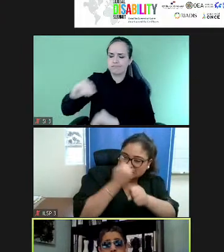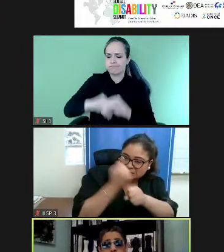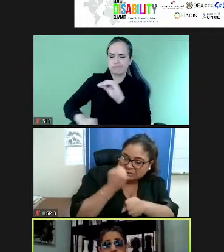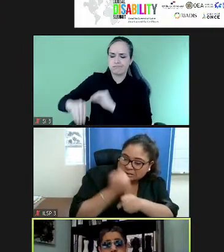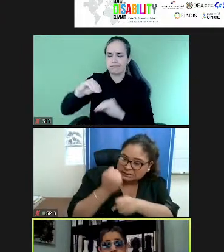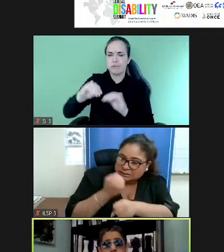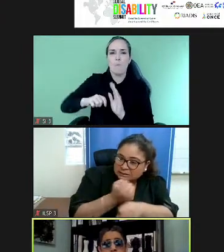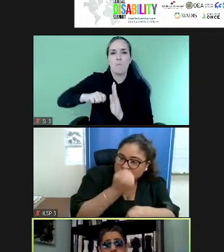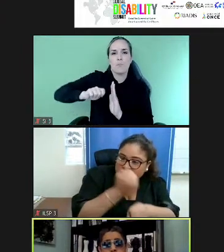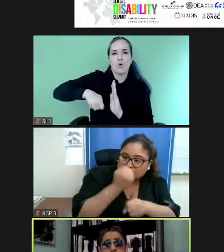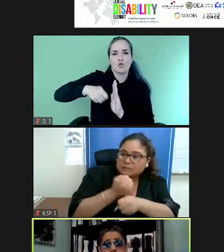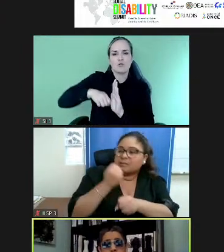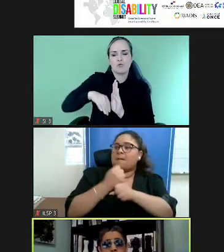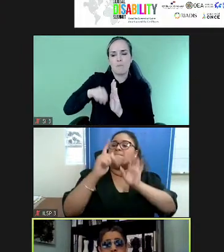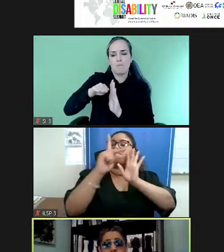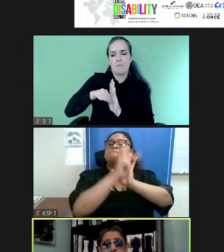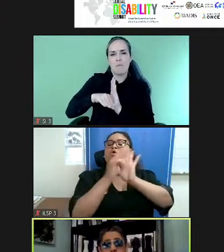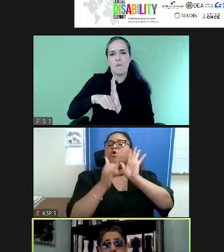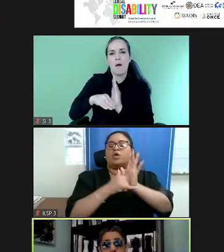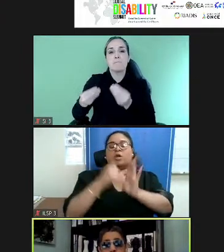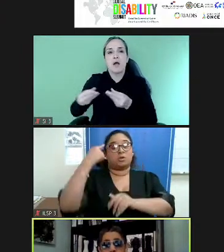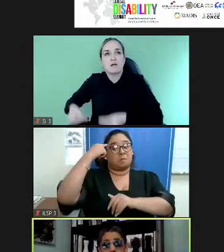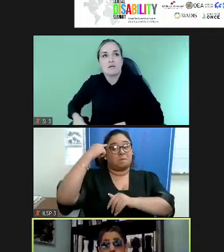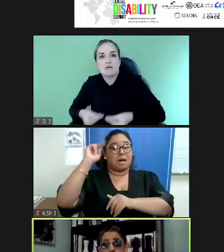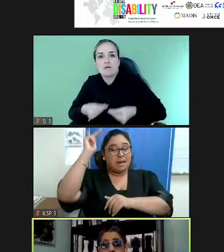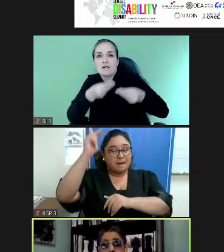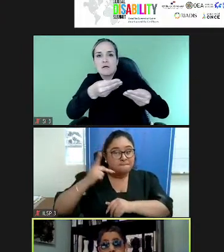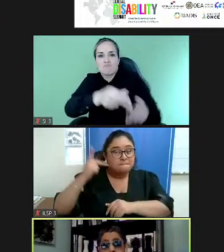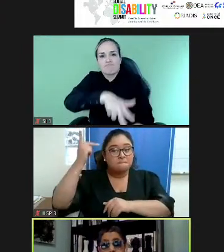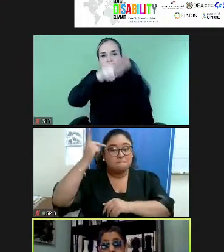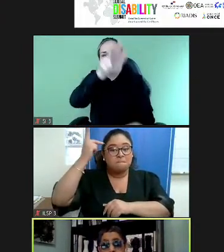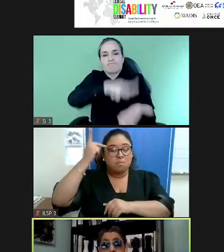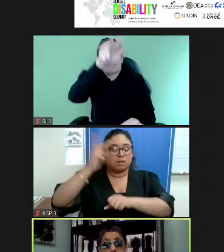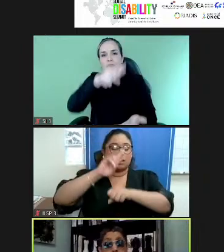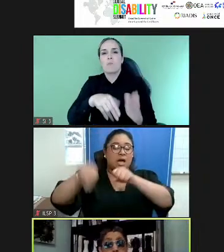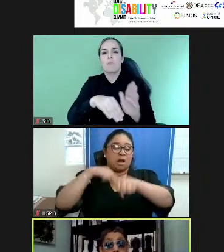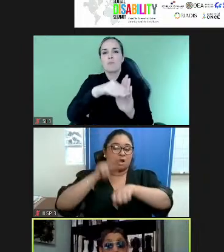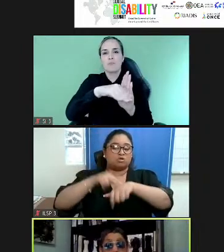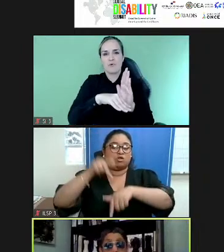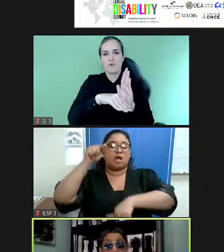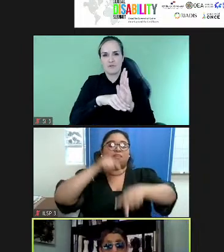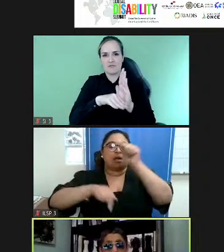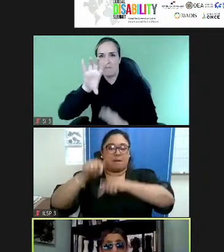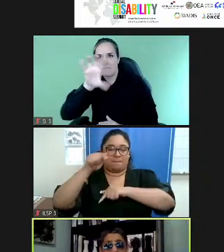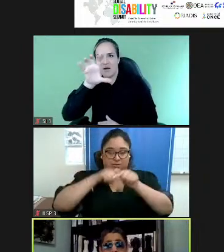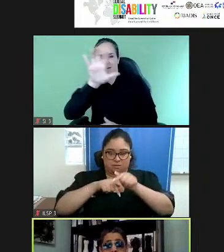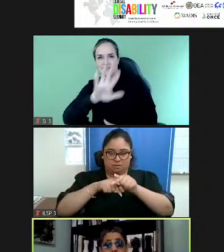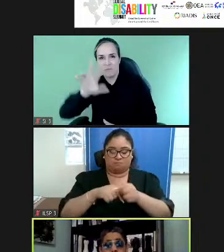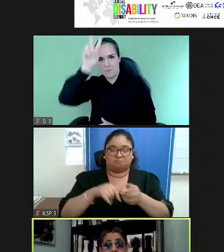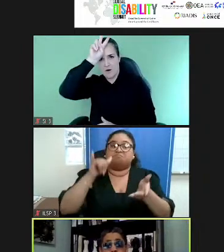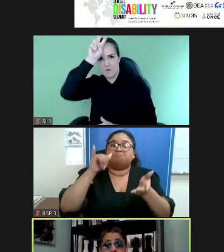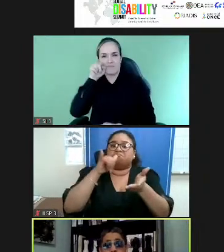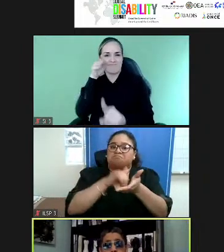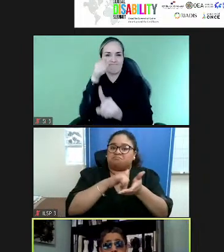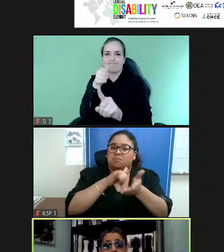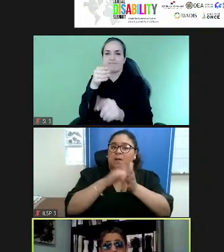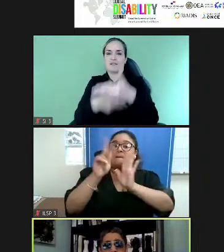on the national project the project for the national policy and disabilities